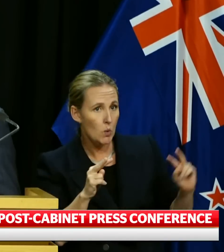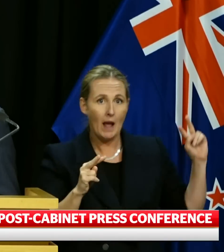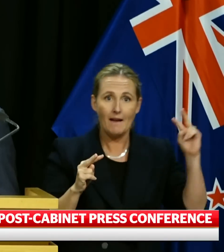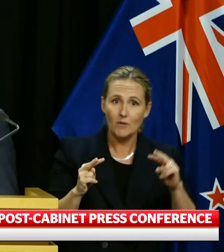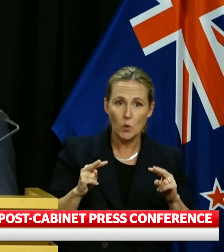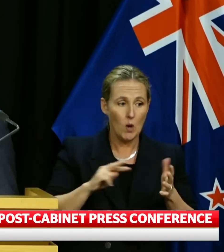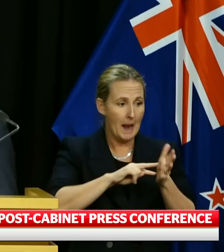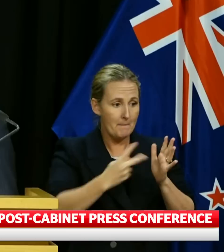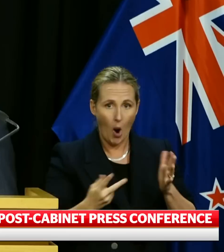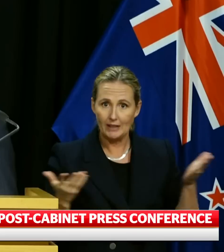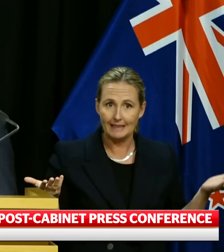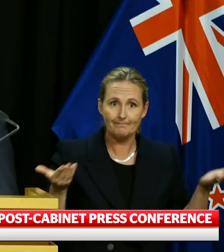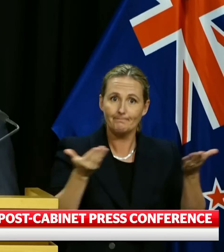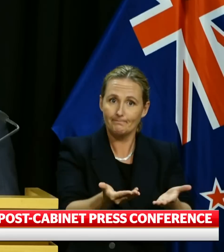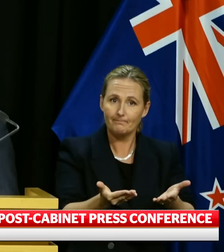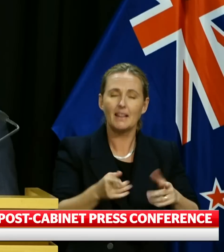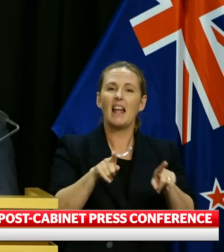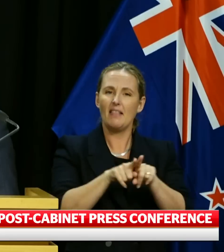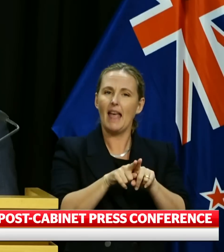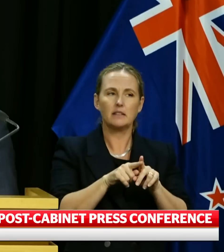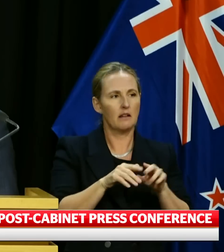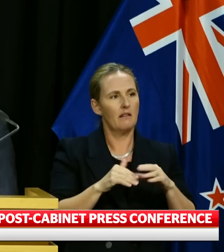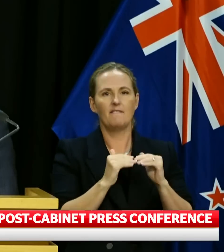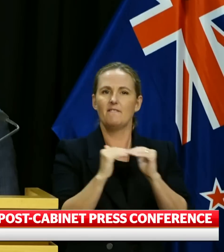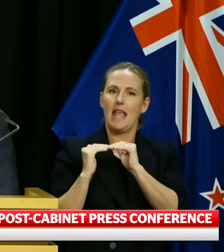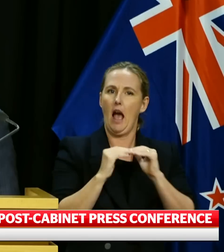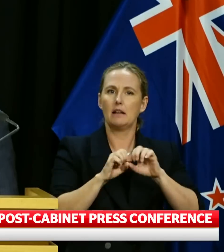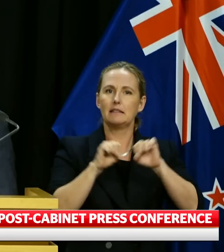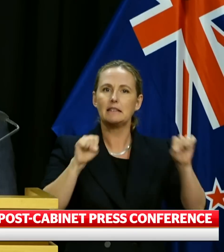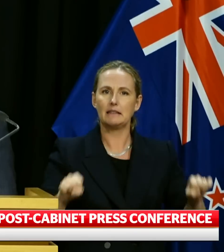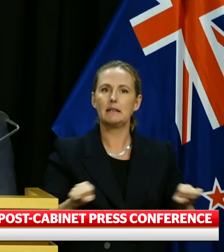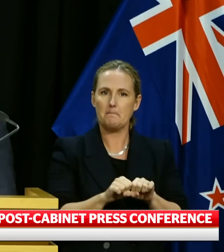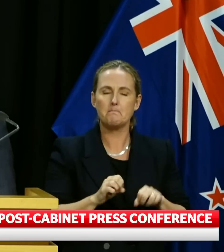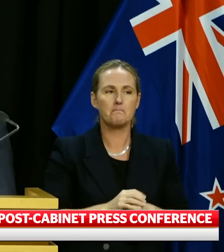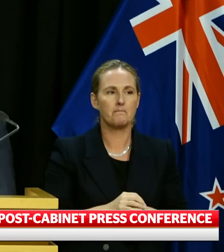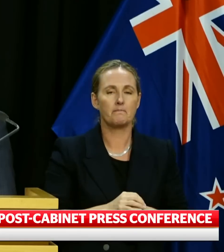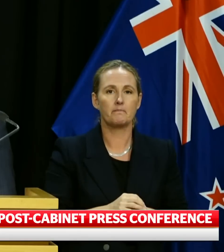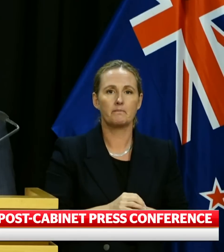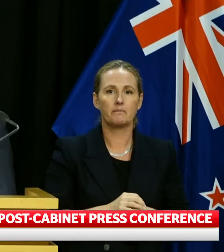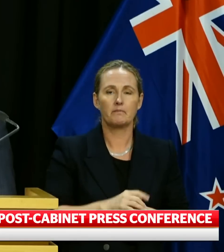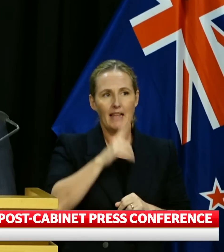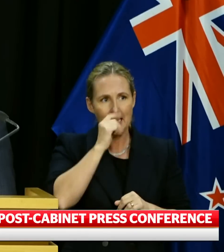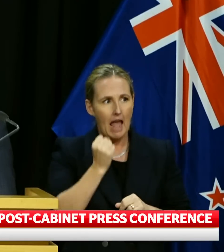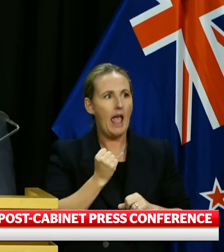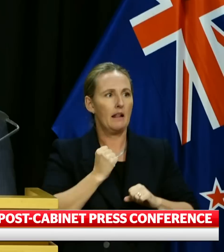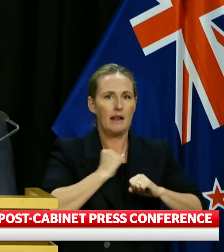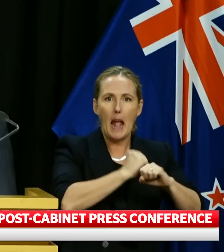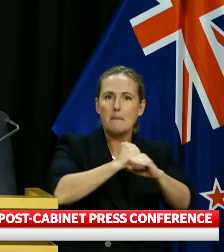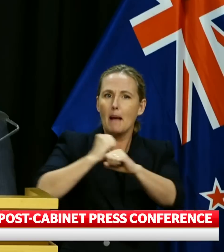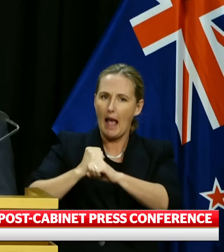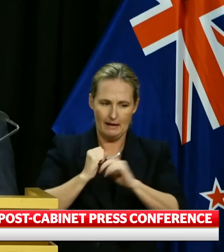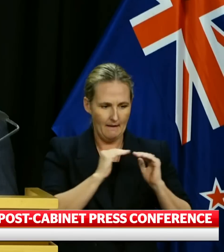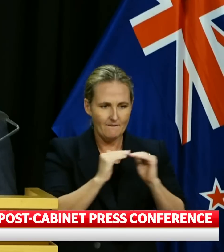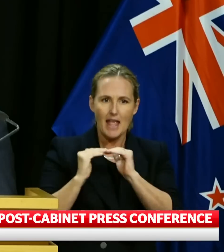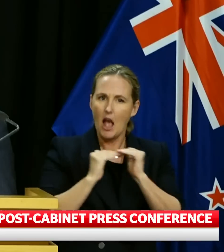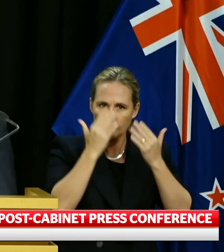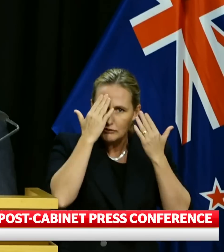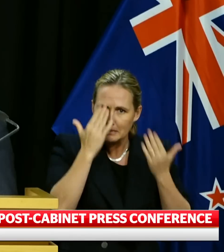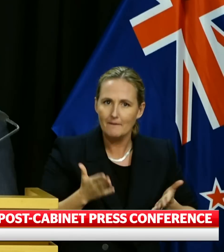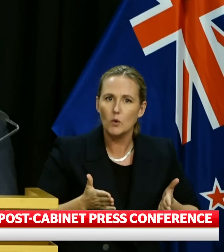what, that's the lifeblood of democracy. It's the lifeblood of campaigns. But I believe that you can do that in a way that